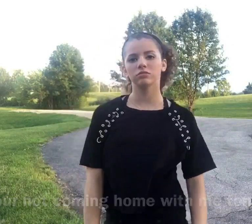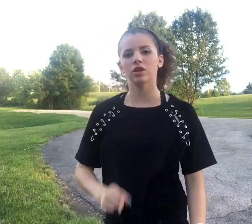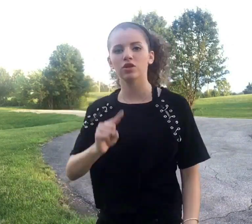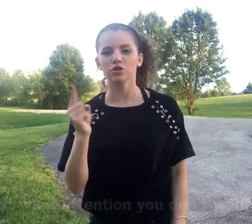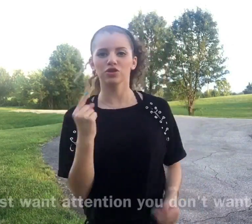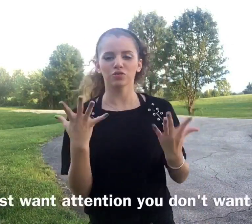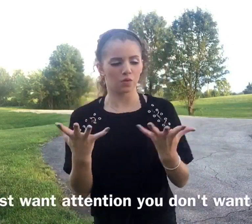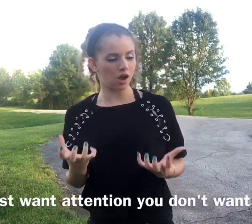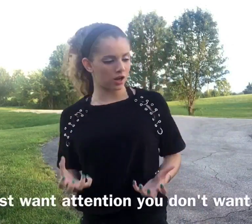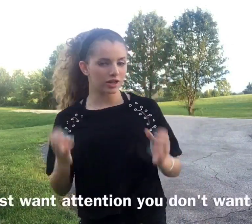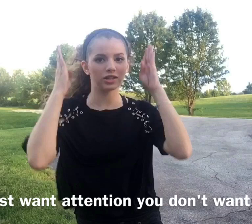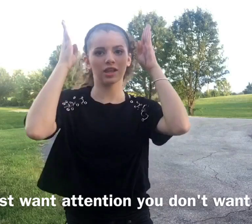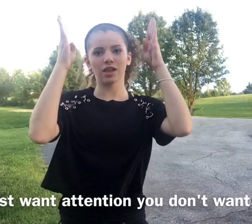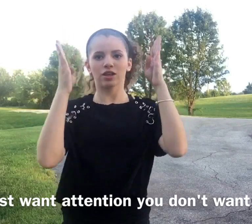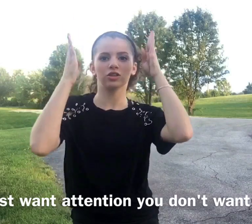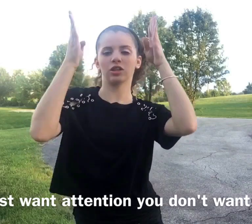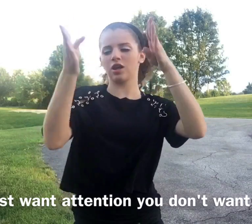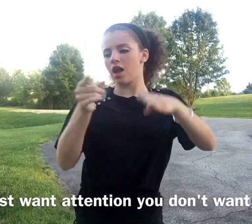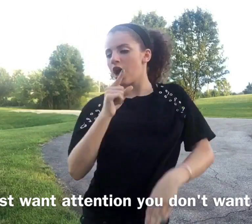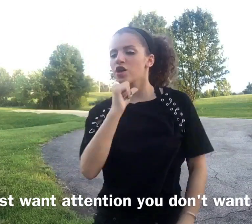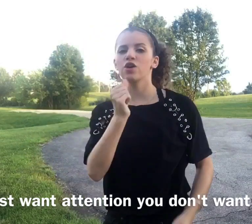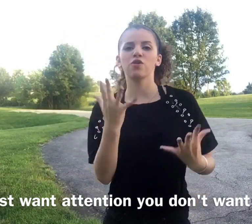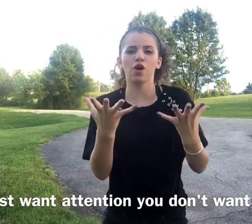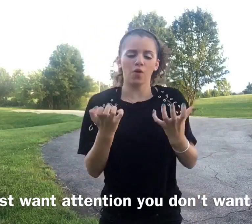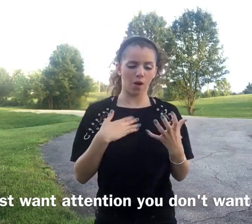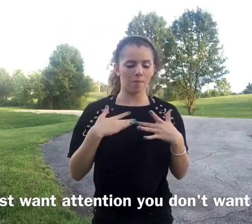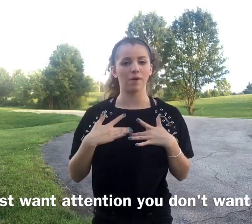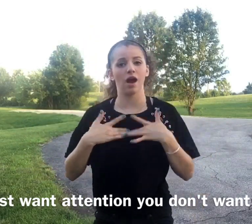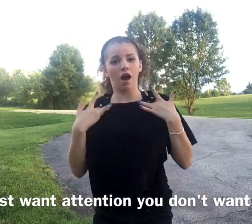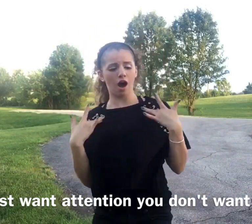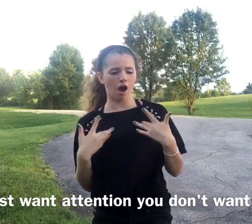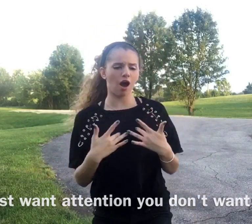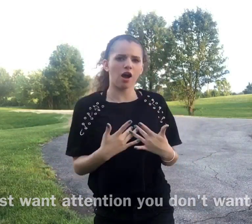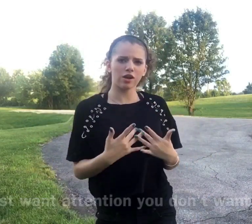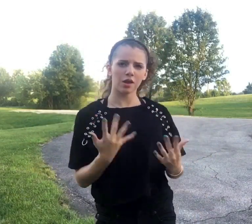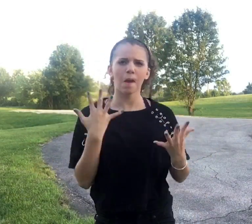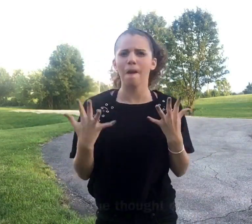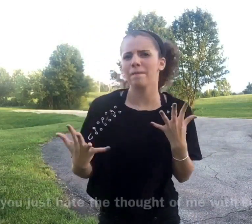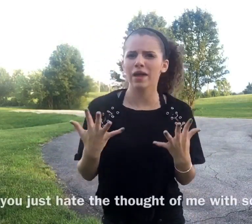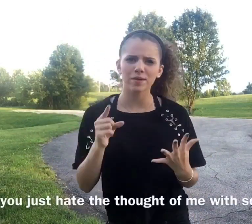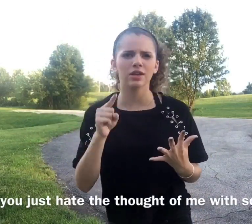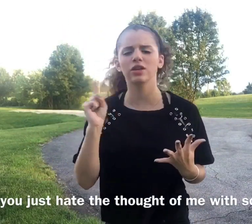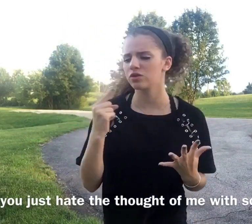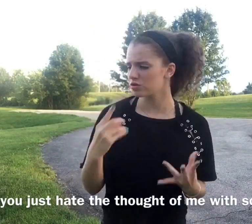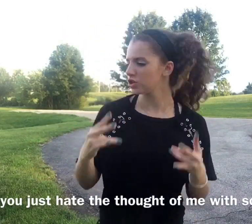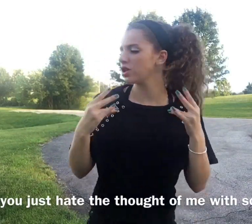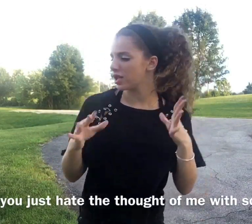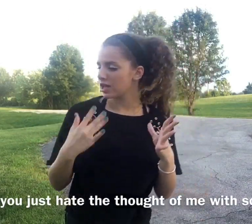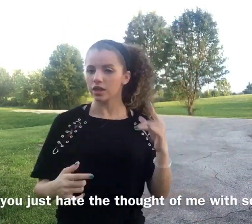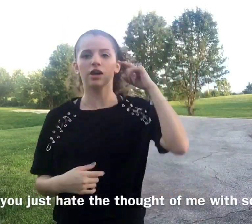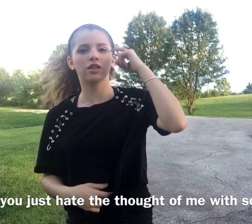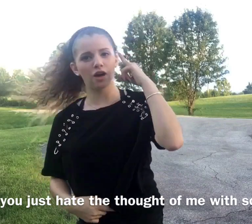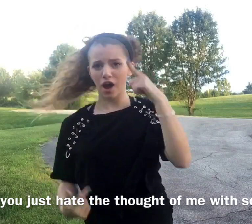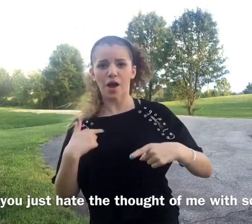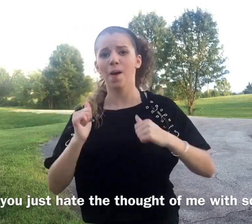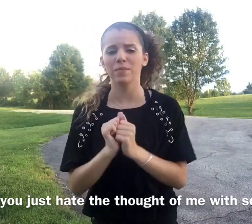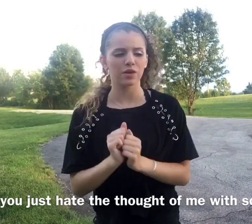tonight. You just want attention, you don't want my heart. Maybe you just hate the thought of me